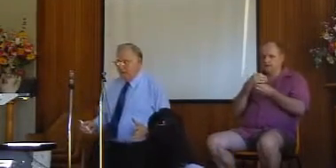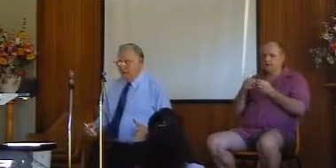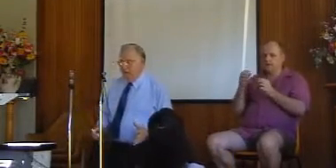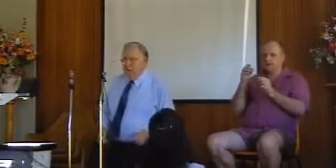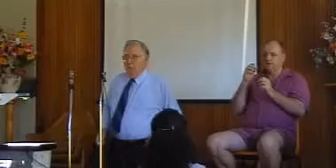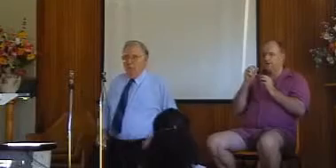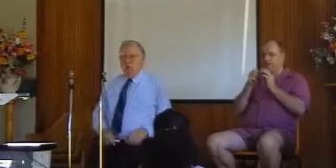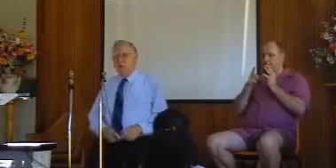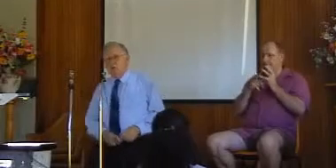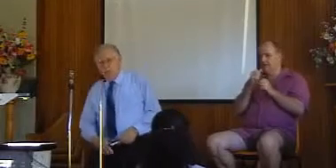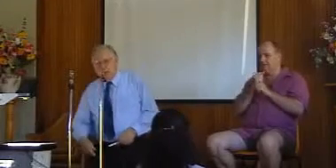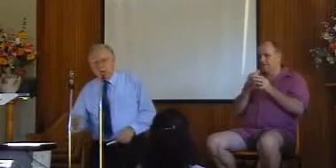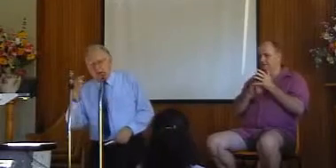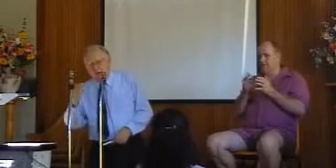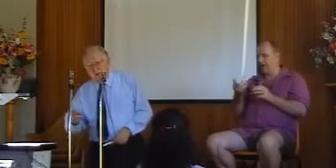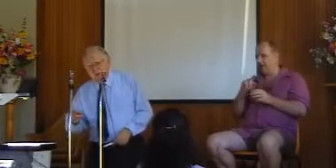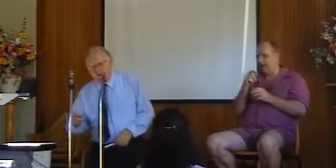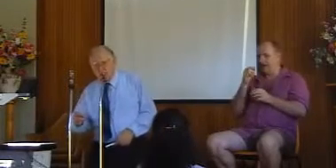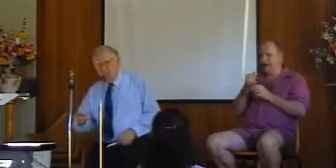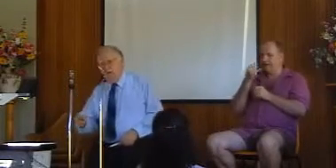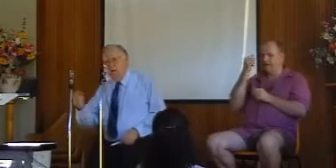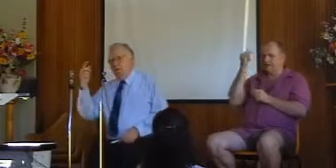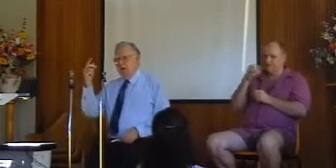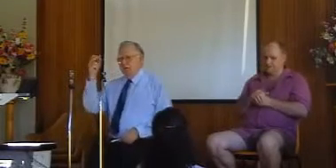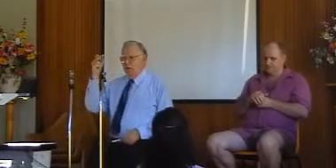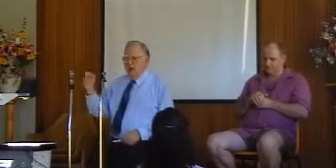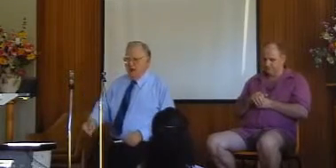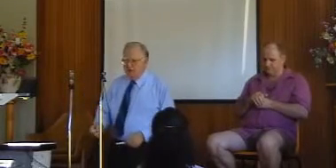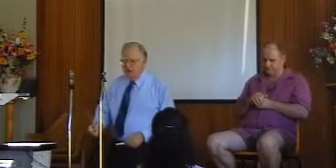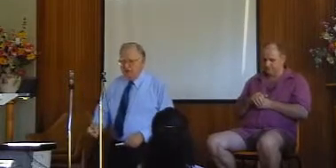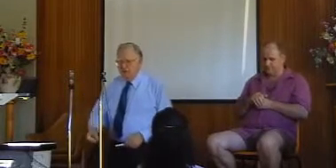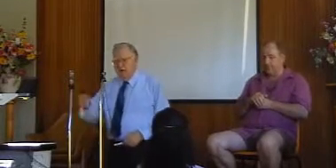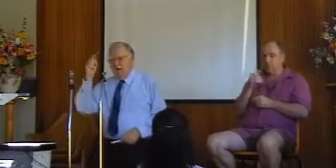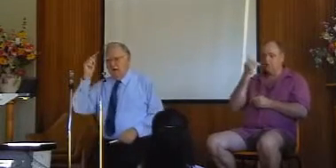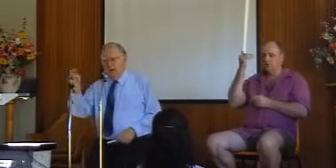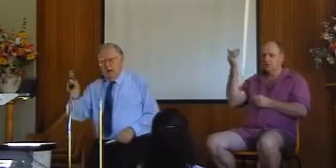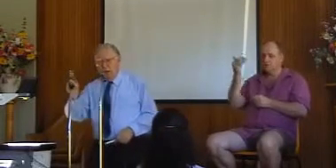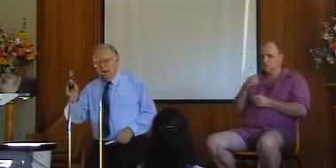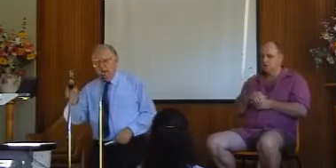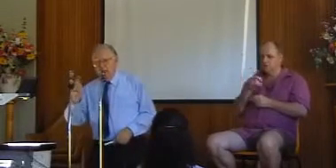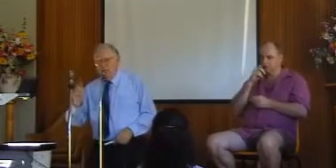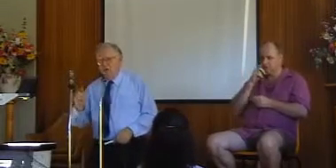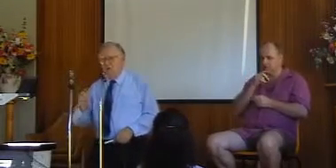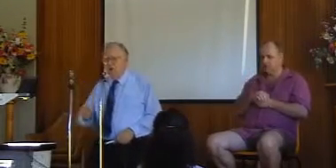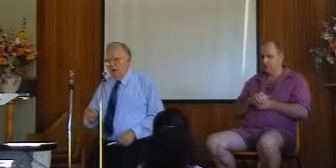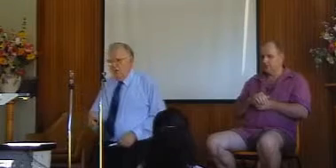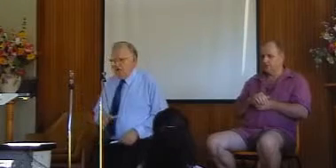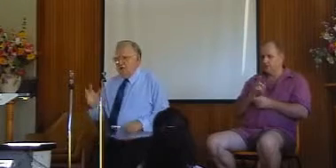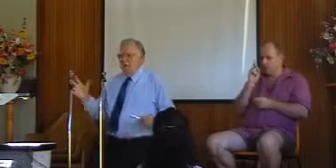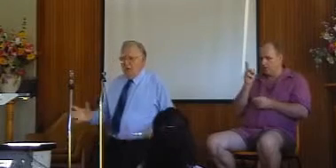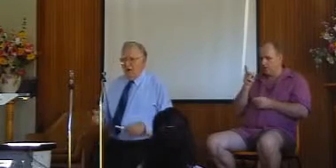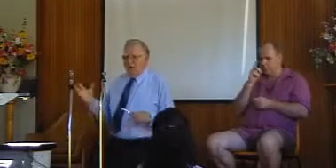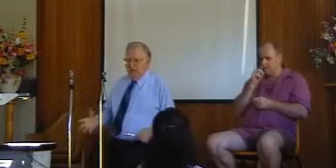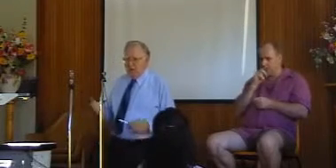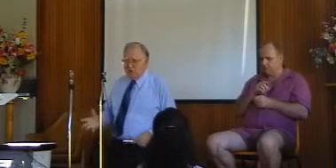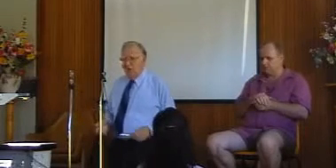that. And we've got two people that I want to focus on. One is called Andrew, and the other one is called John. But